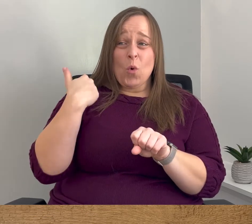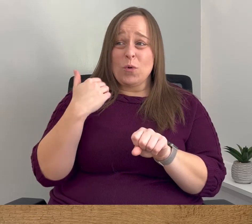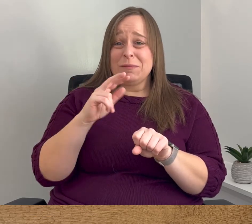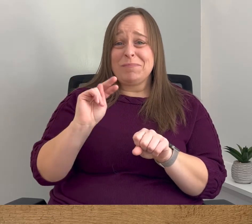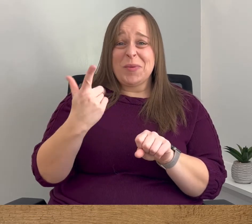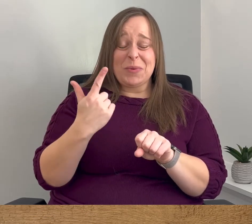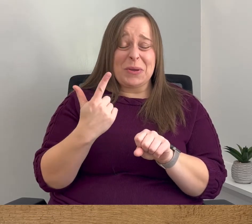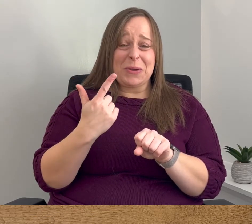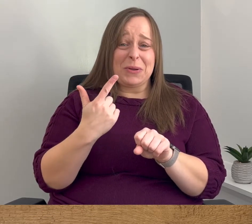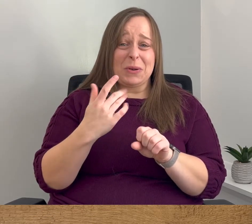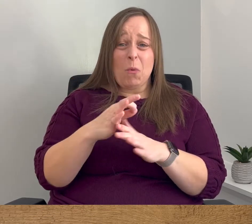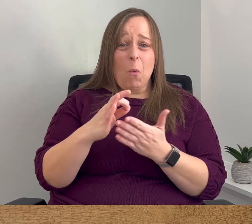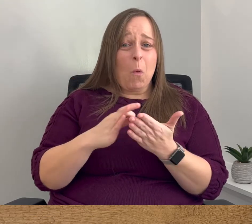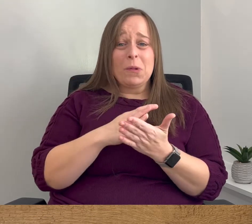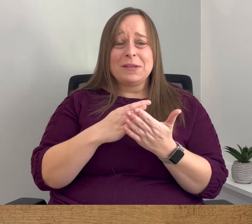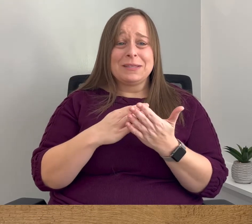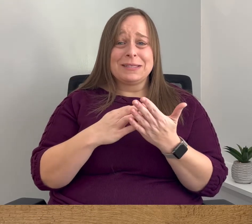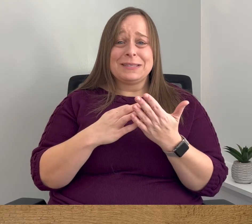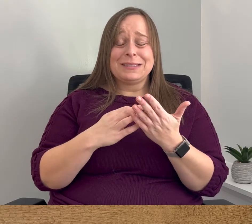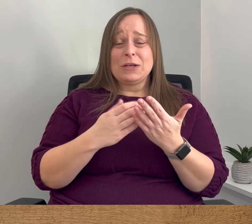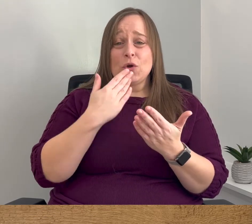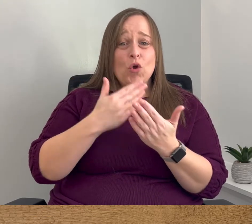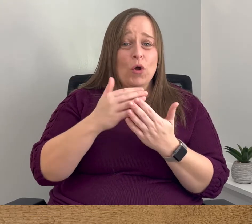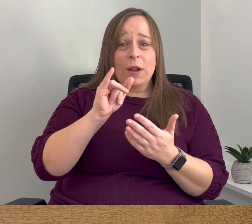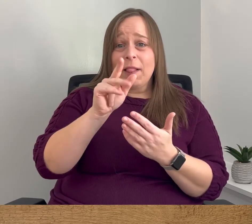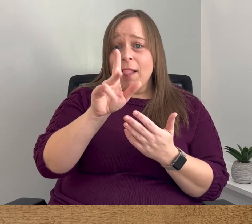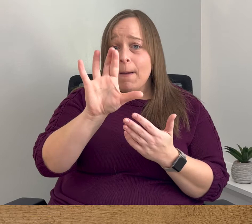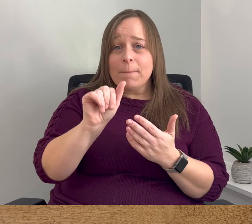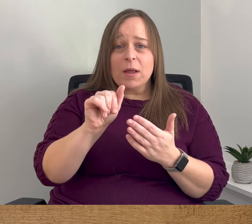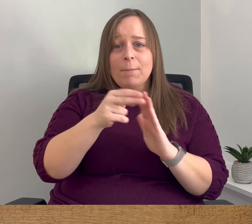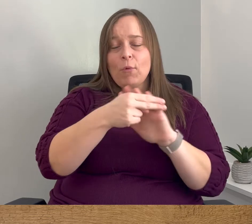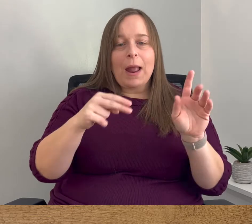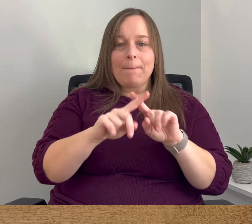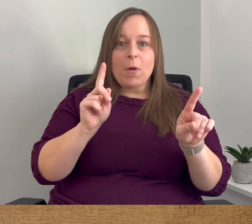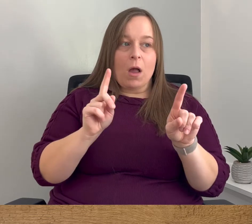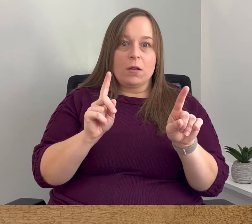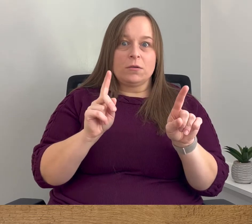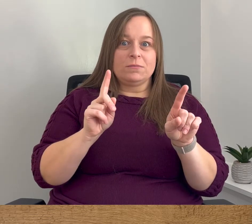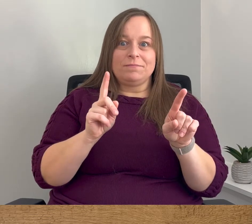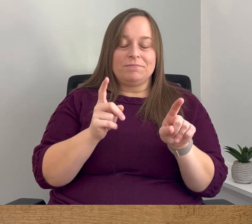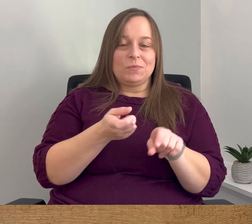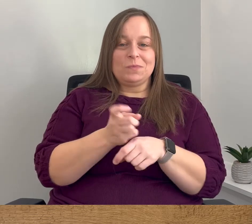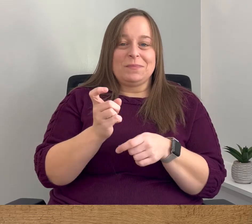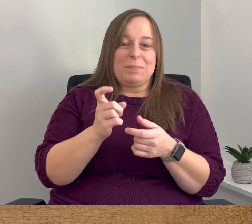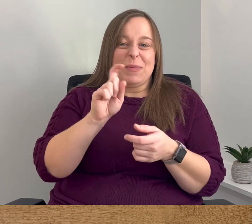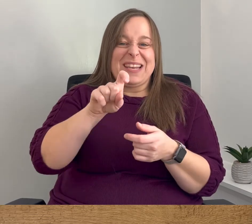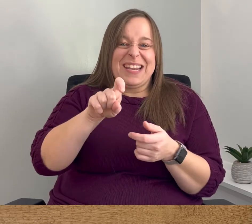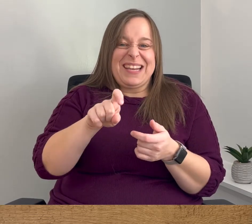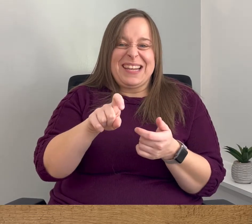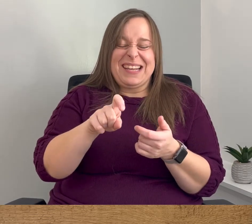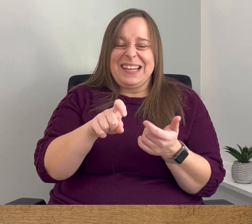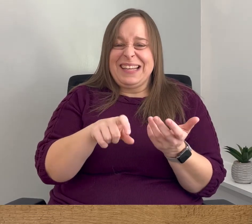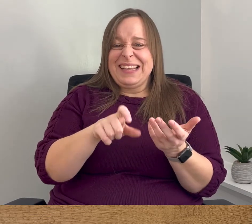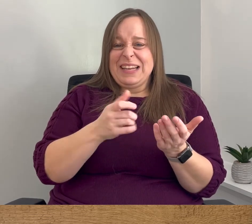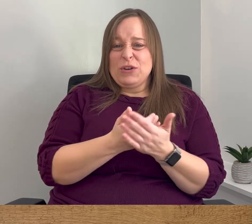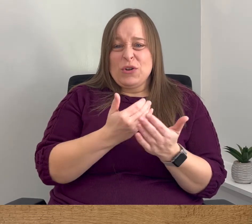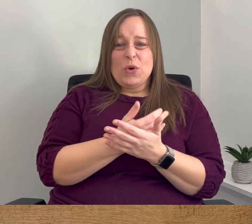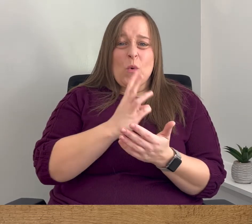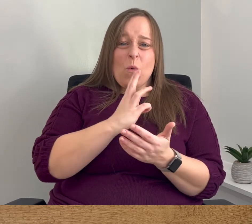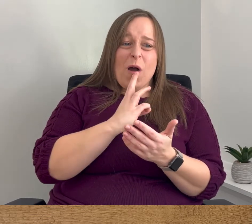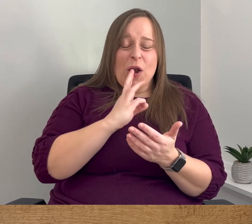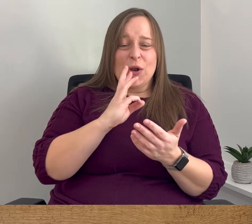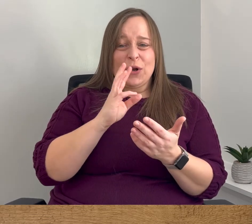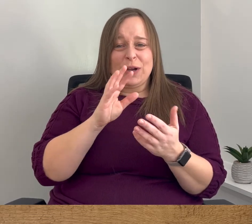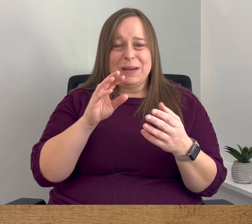years old, 3 or 4 years old, and they were very good Columbia brand, but they were just worn down, and I was getting water